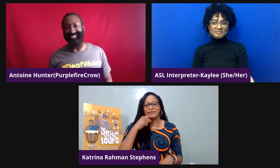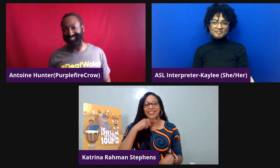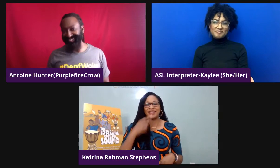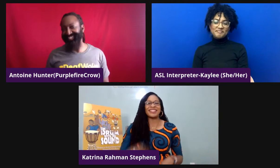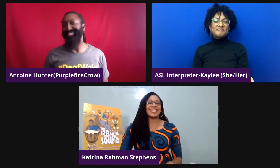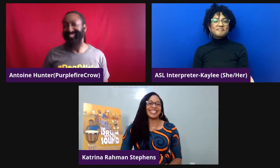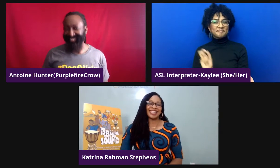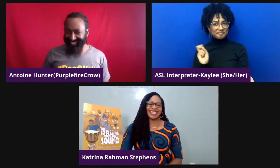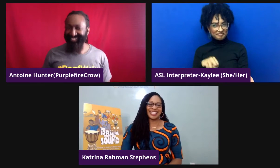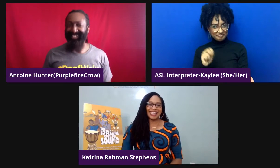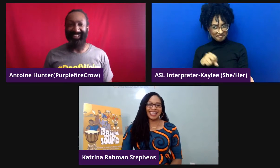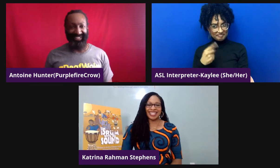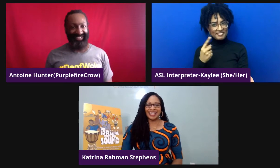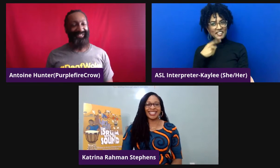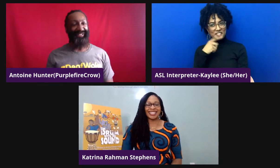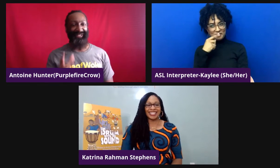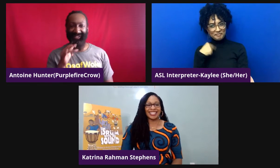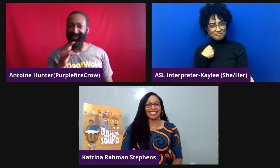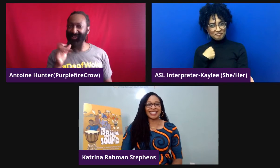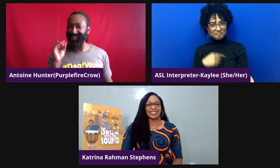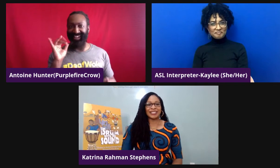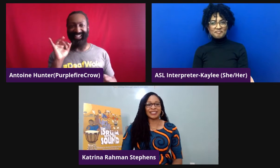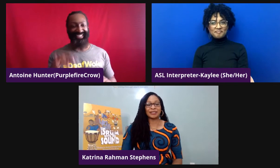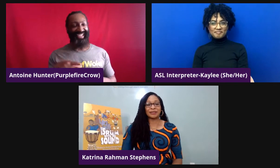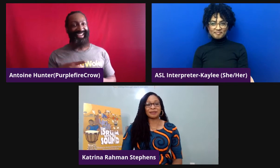I am hearing.